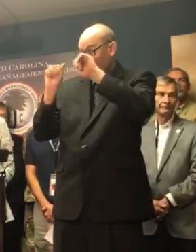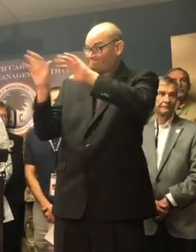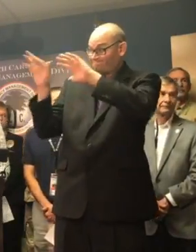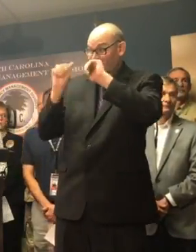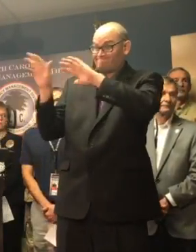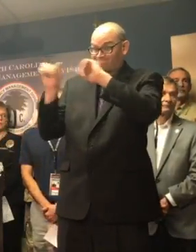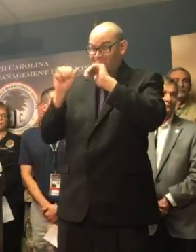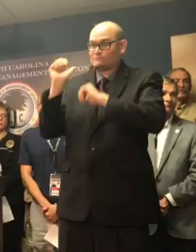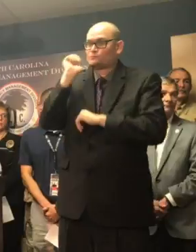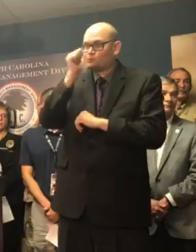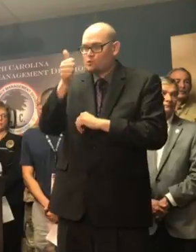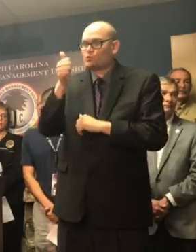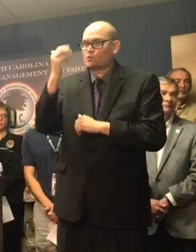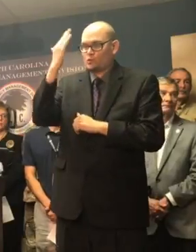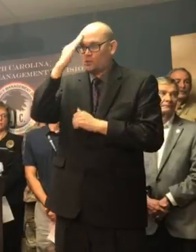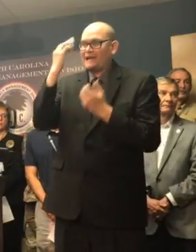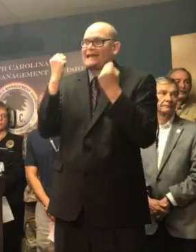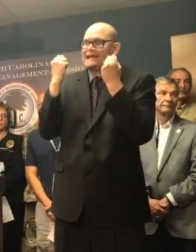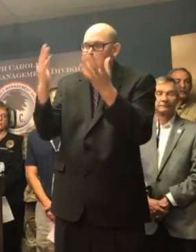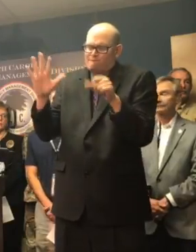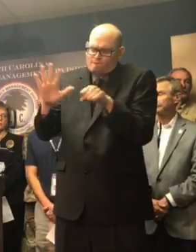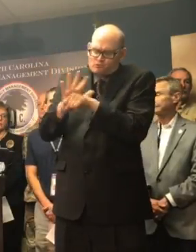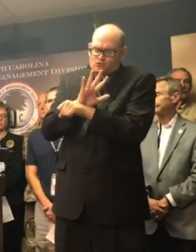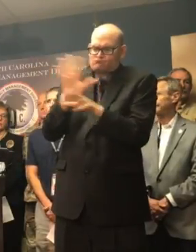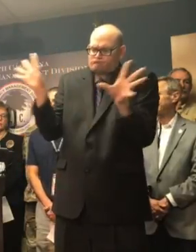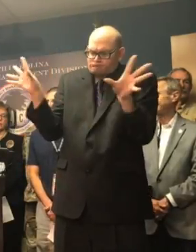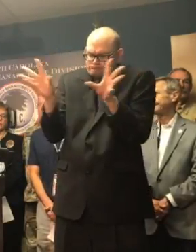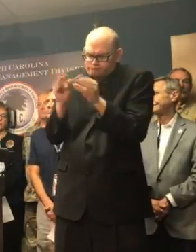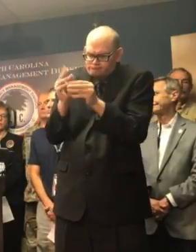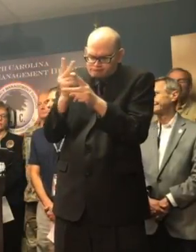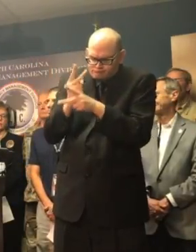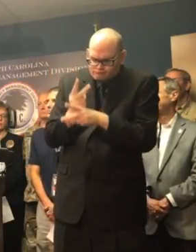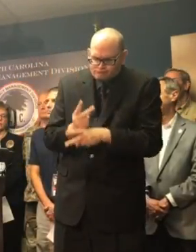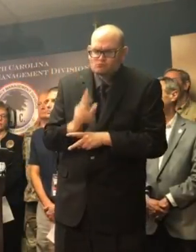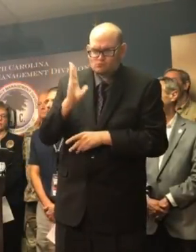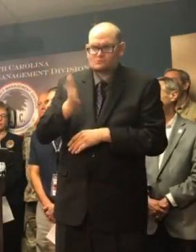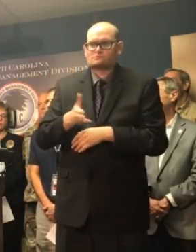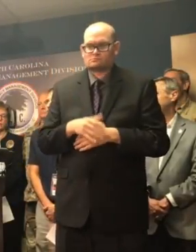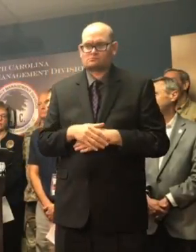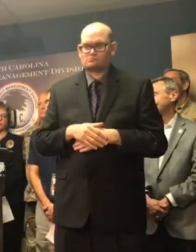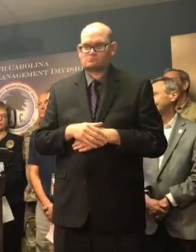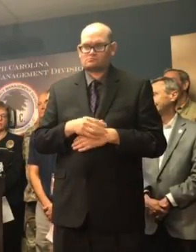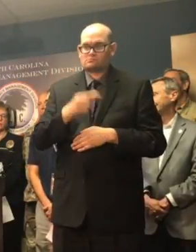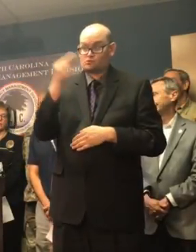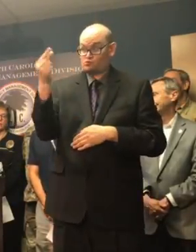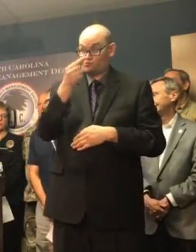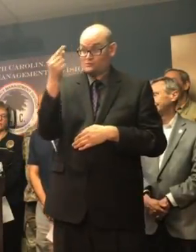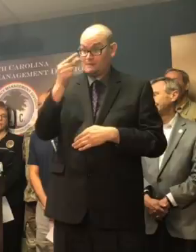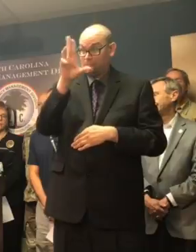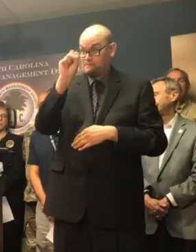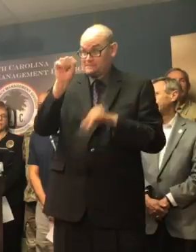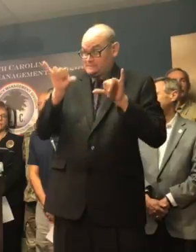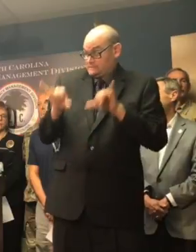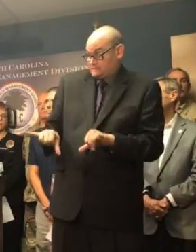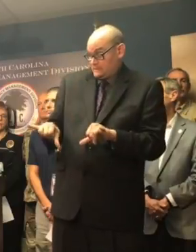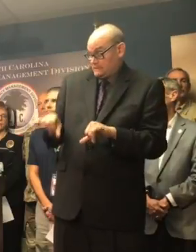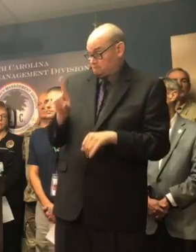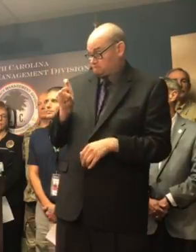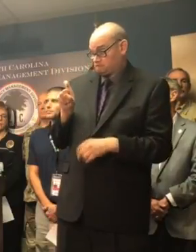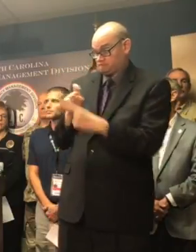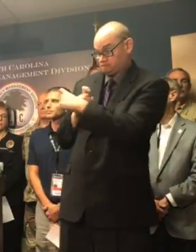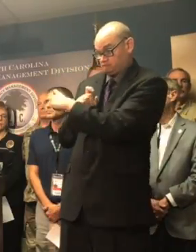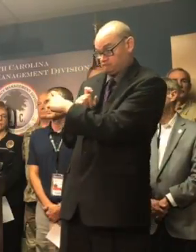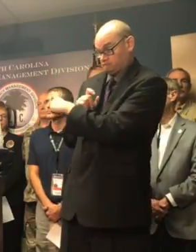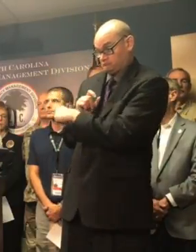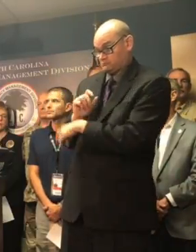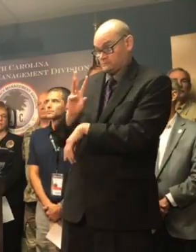the Greenville buses that stayed down there in North Charleston been needed? The last pickup was at 6 p.m. today in North